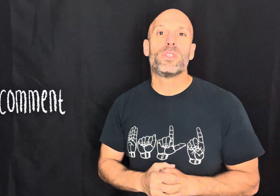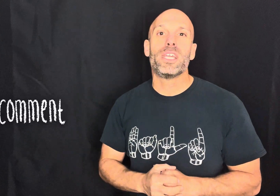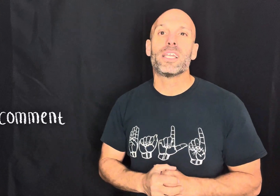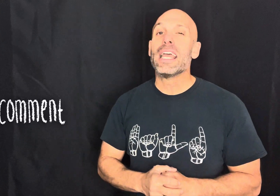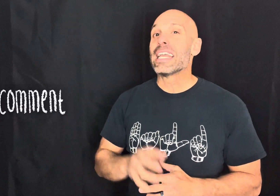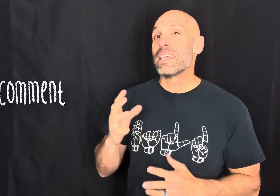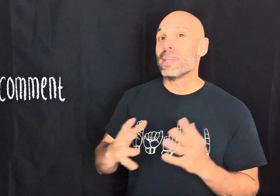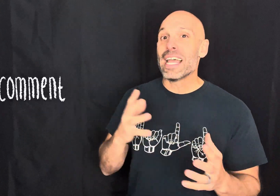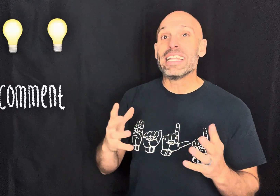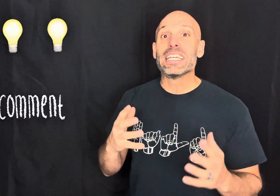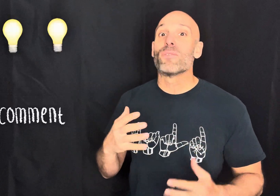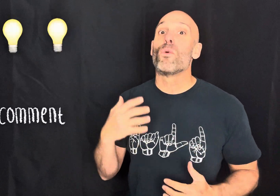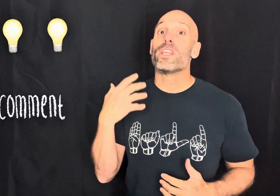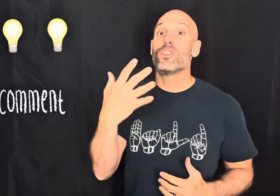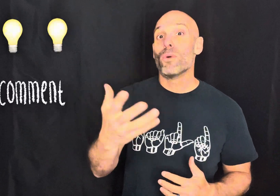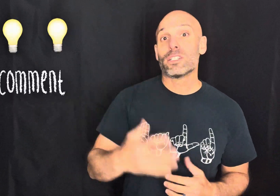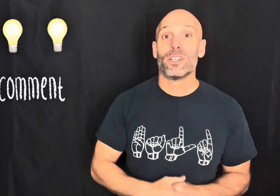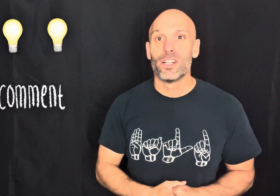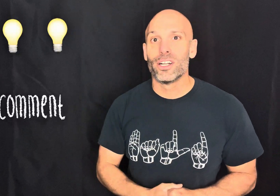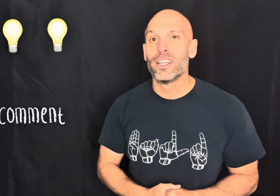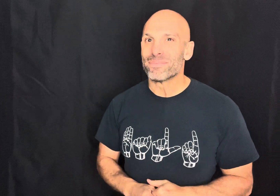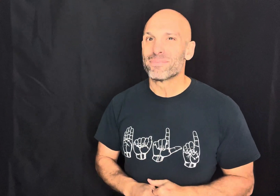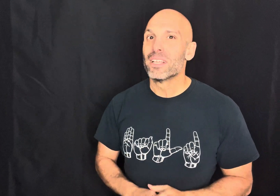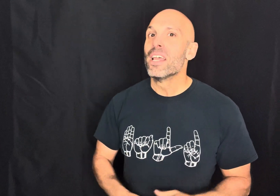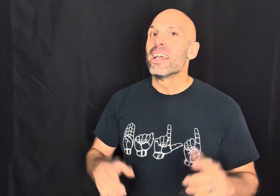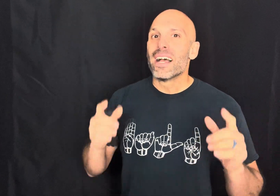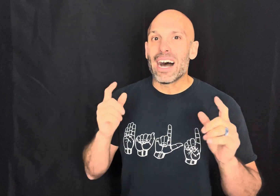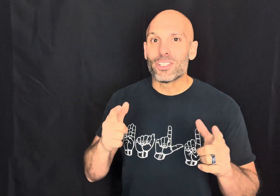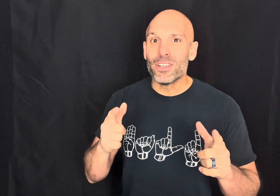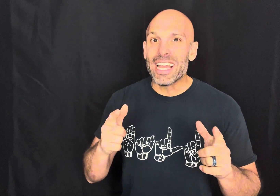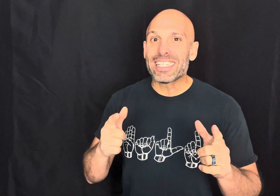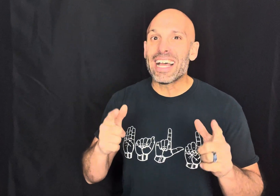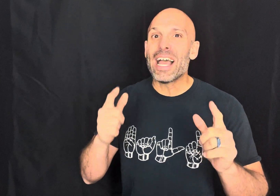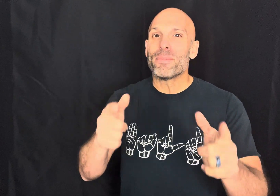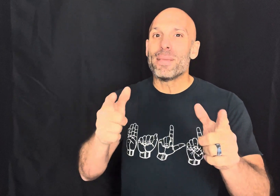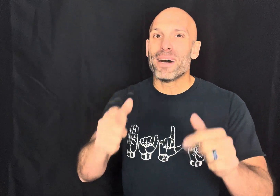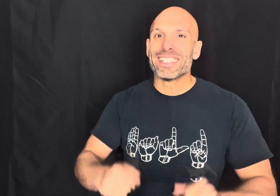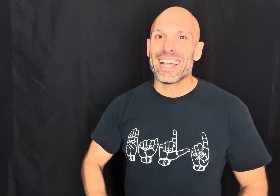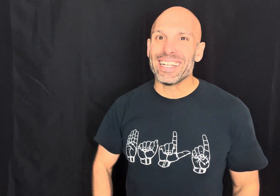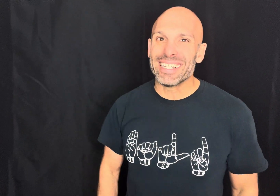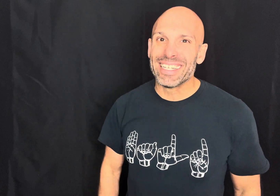think. Give me ideas of what you want to learn. I'll see you next time. Keep on signing.